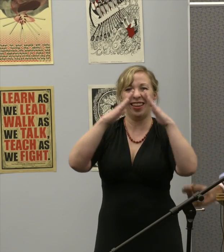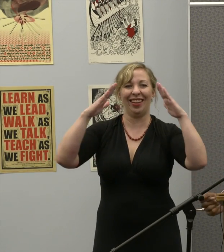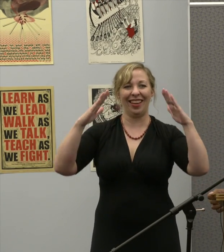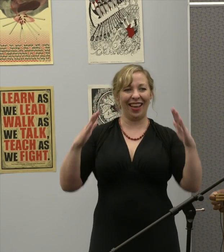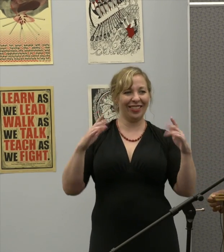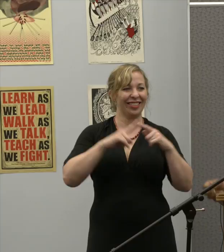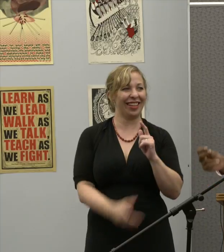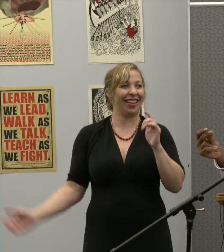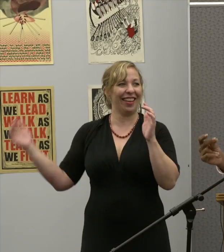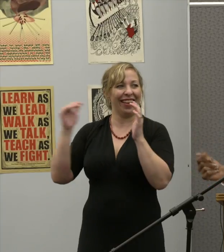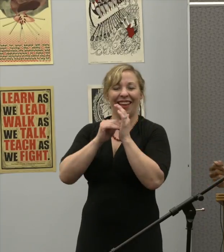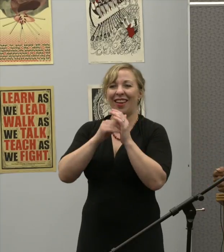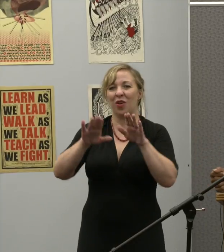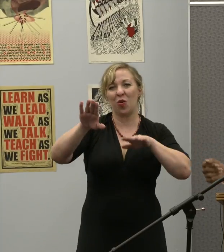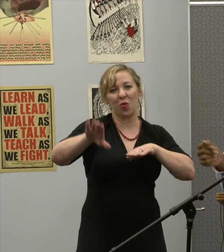House. One more.